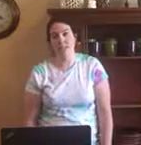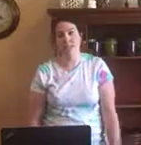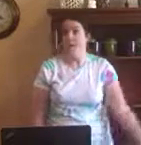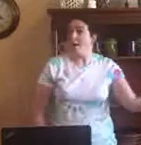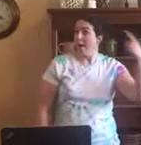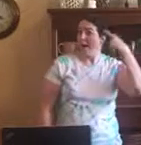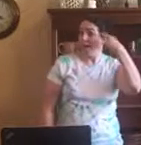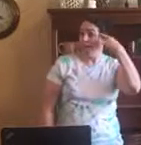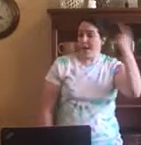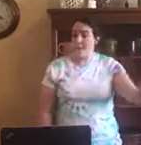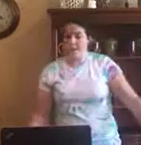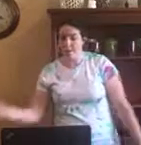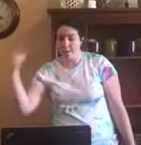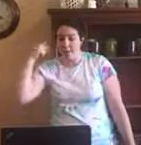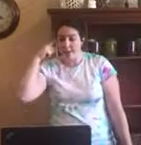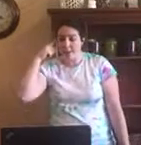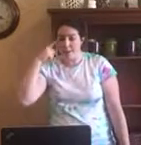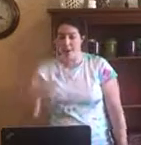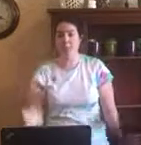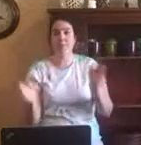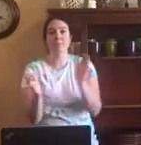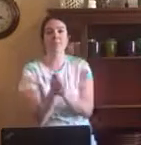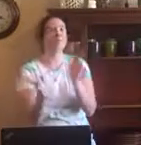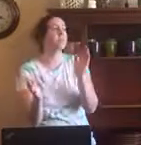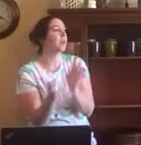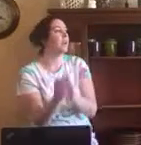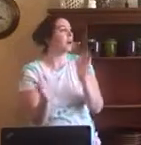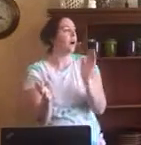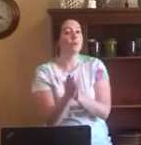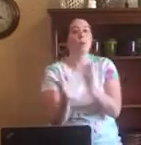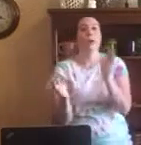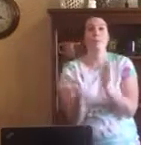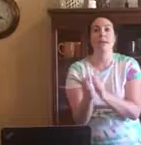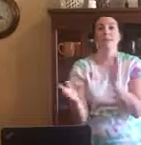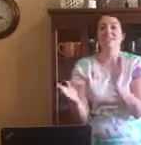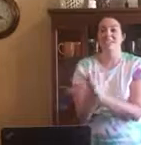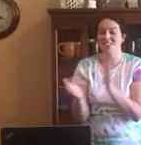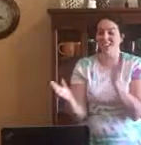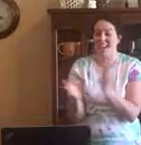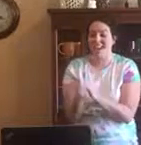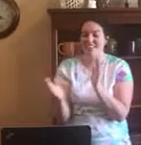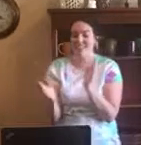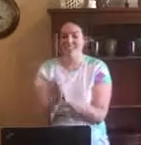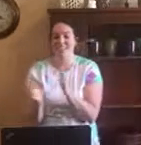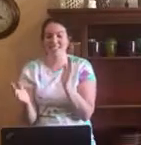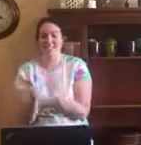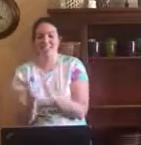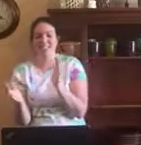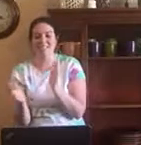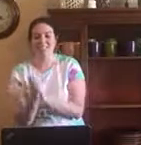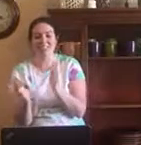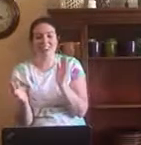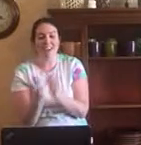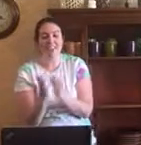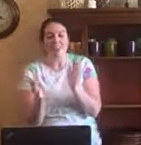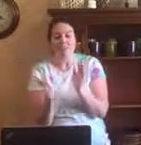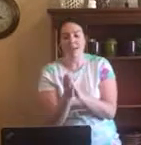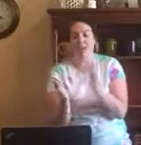possibilities. Oh, I know. Oh, God made me shine, makes me come alive, makes